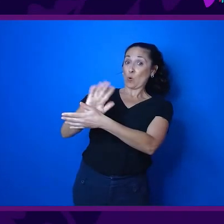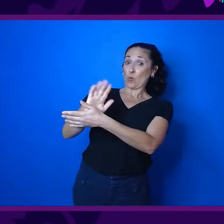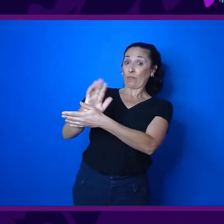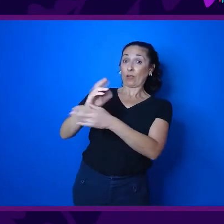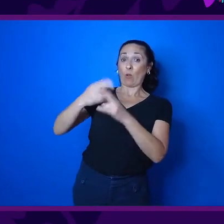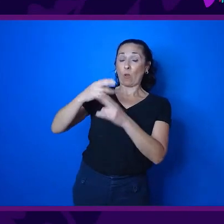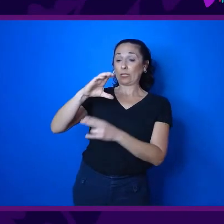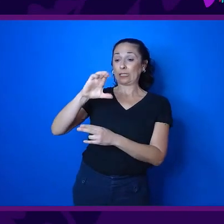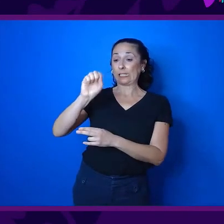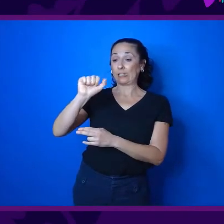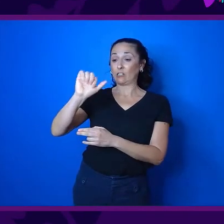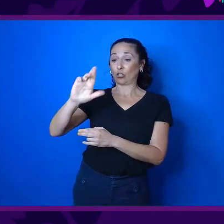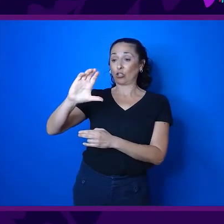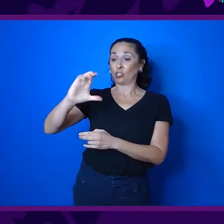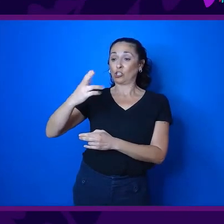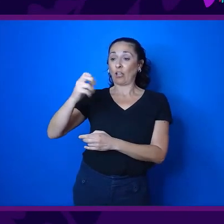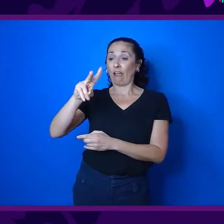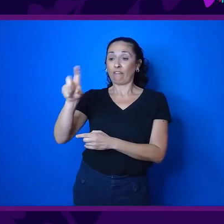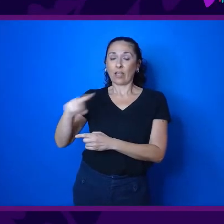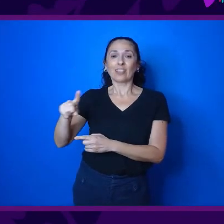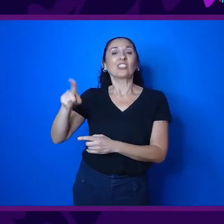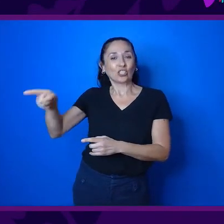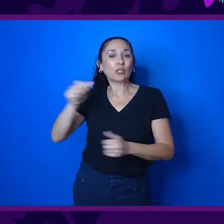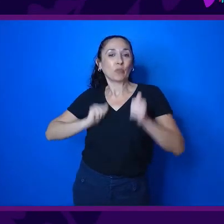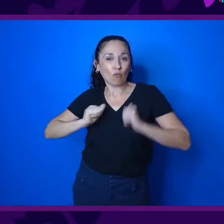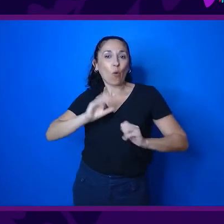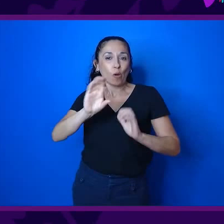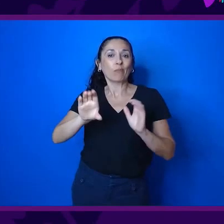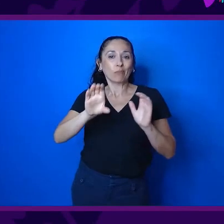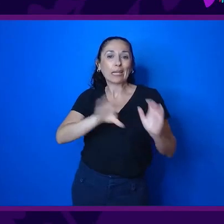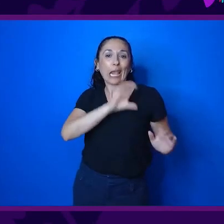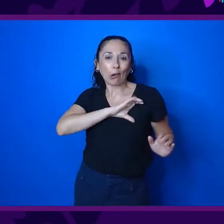me in welcoming Rosario Dawson. Rosario.